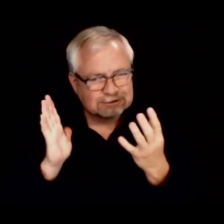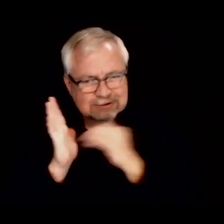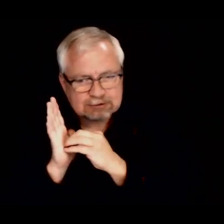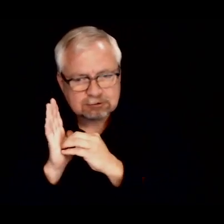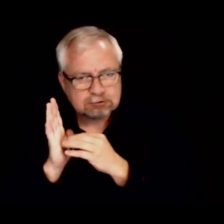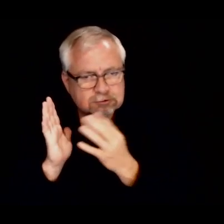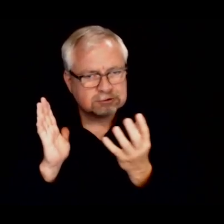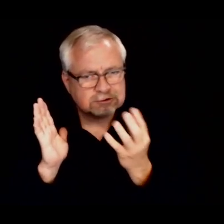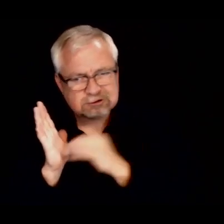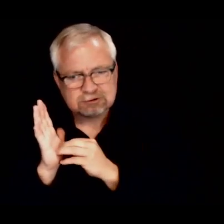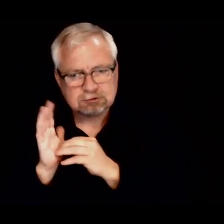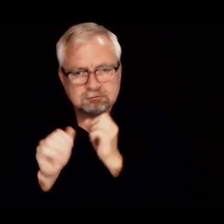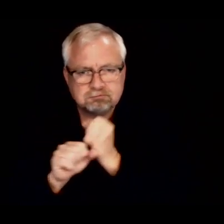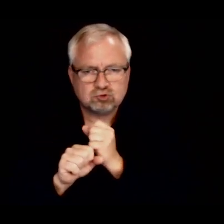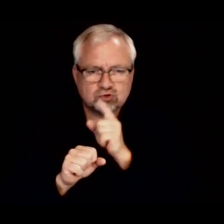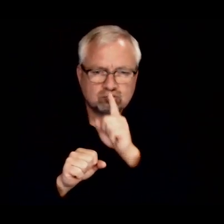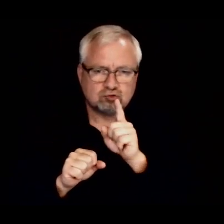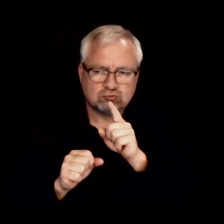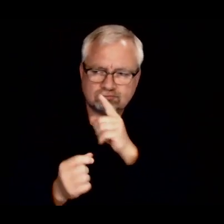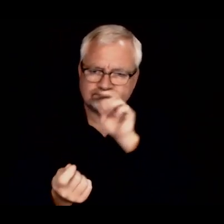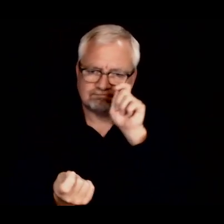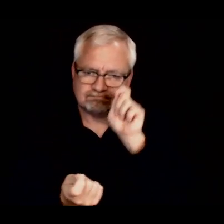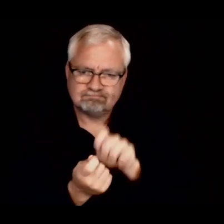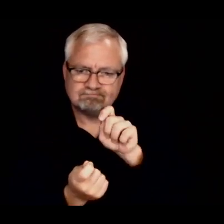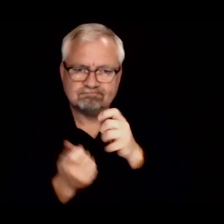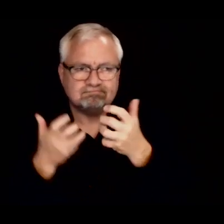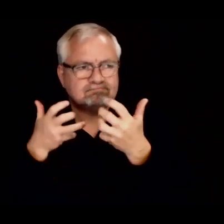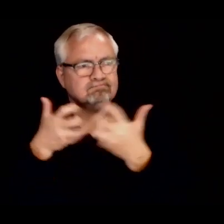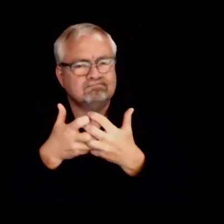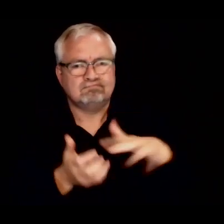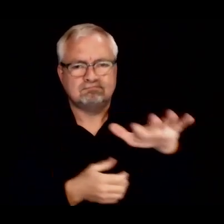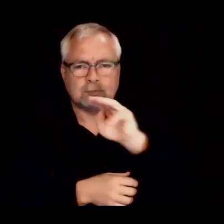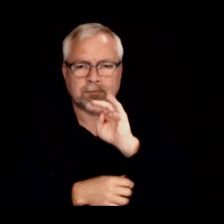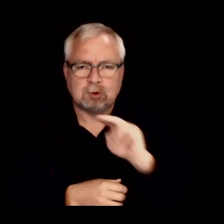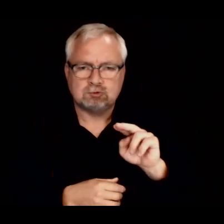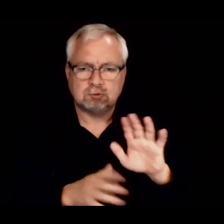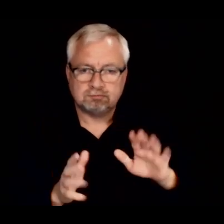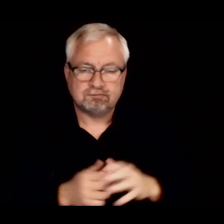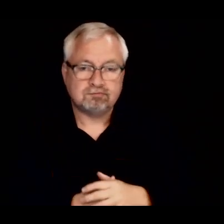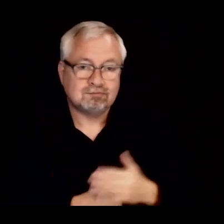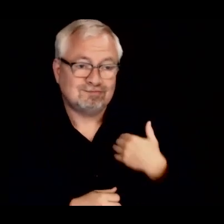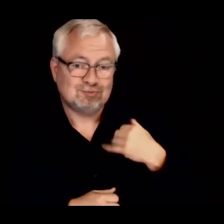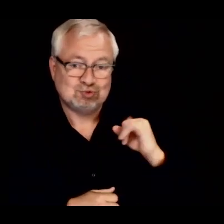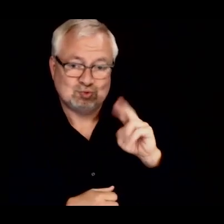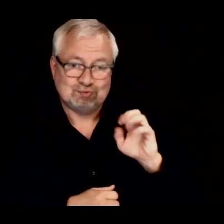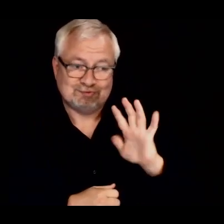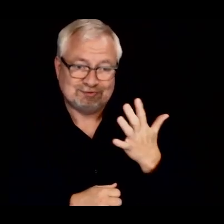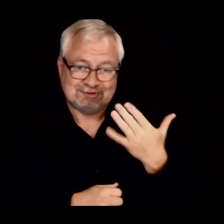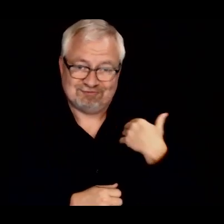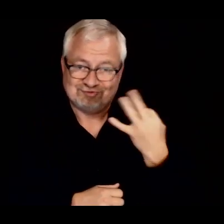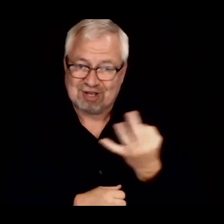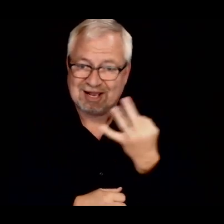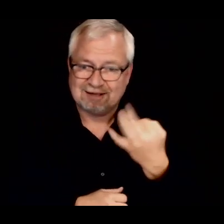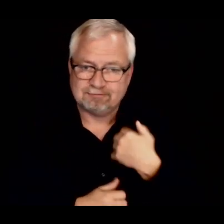Minnesota. Starting Friday, June 5th, we made a change to how we report our lab testing data on our